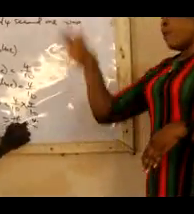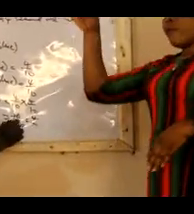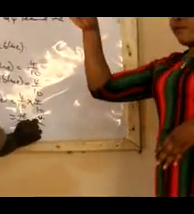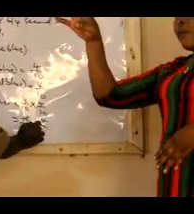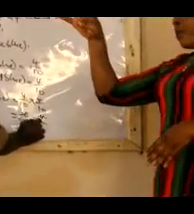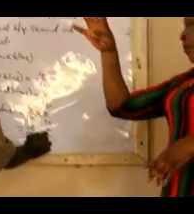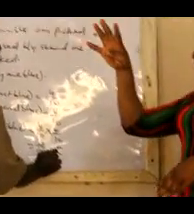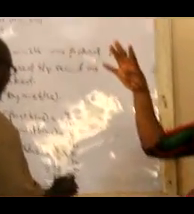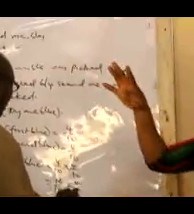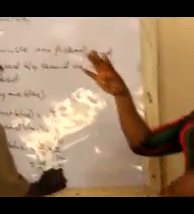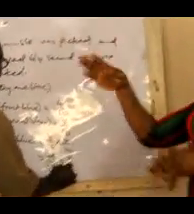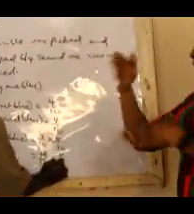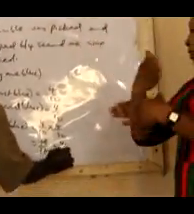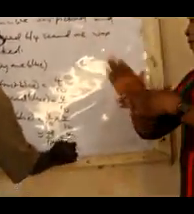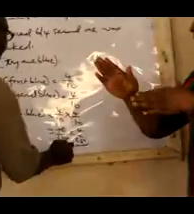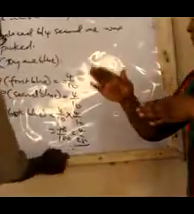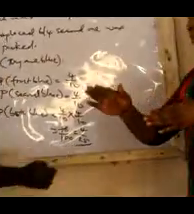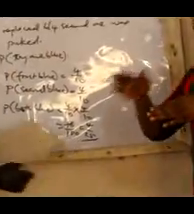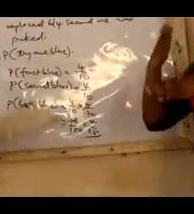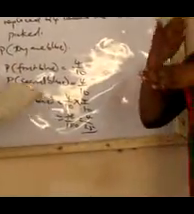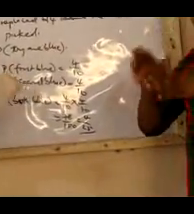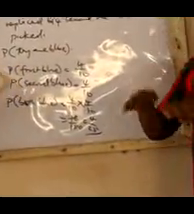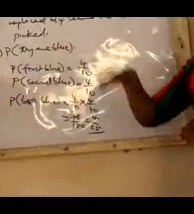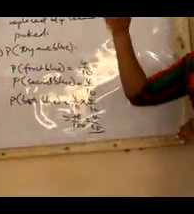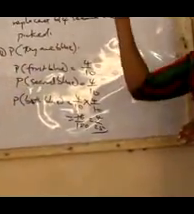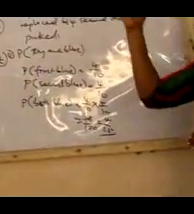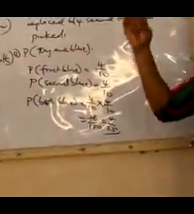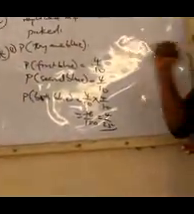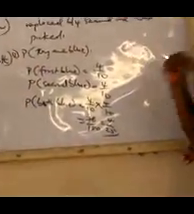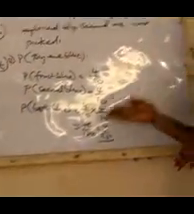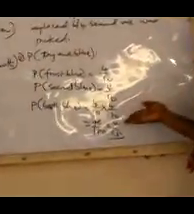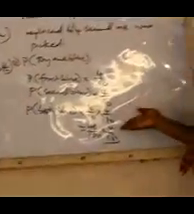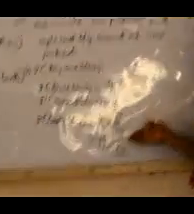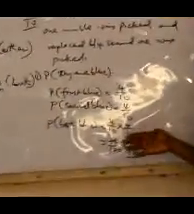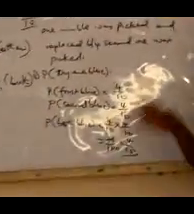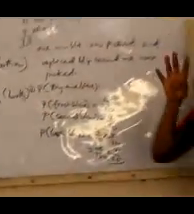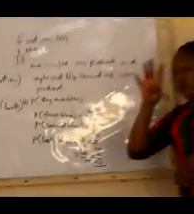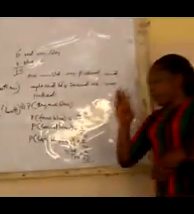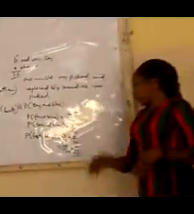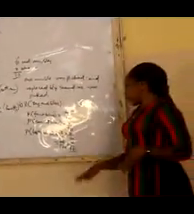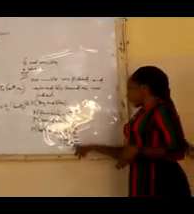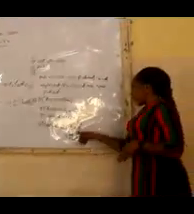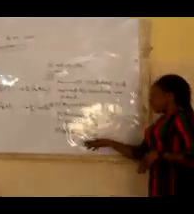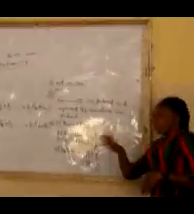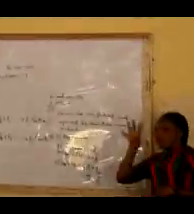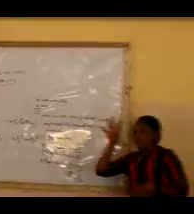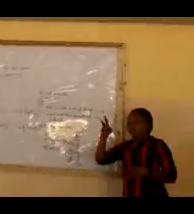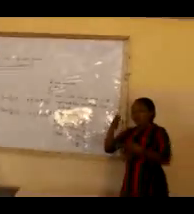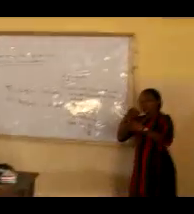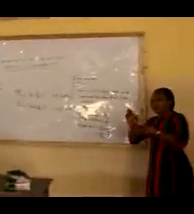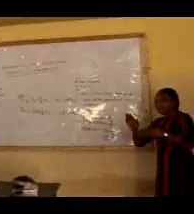4. 4 divided 100 will give you 25. So the answer is 4 over 25, the square